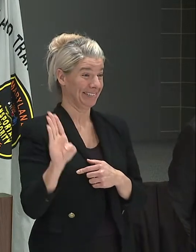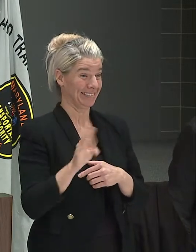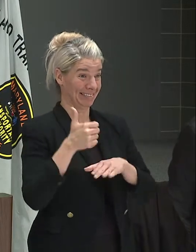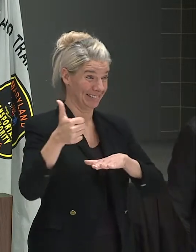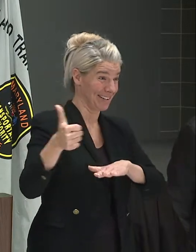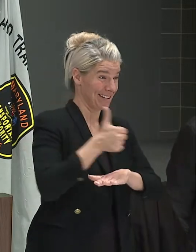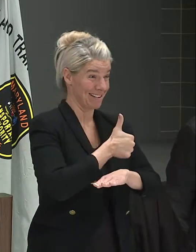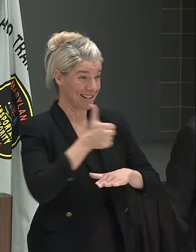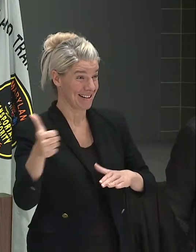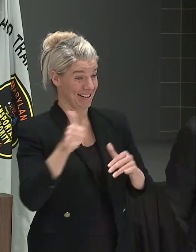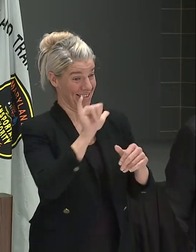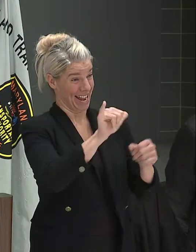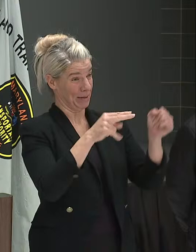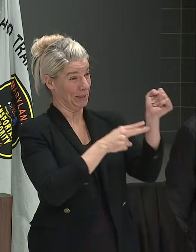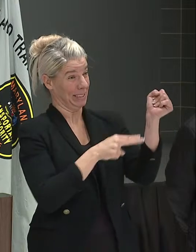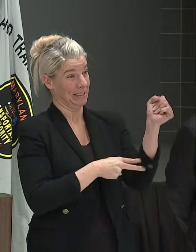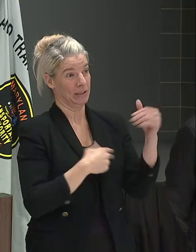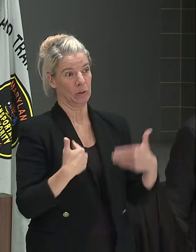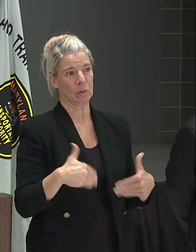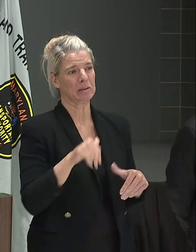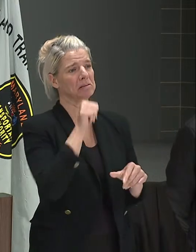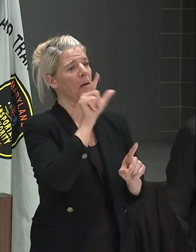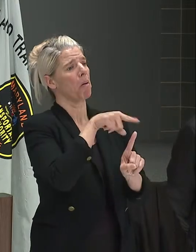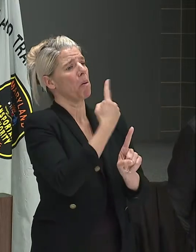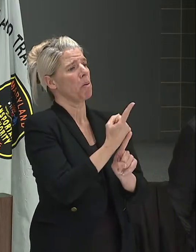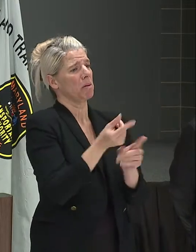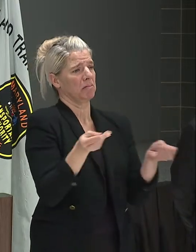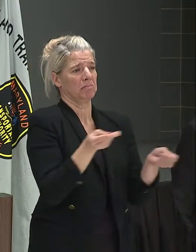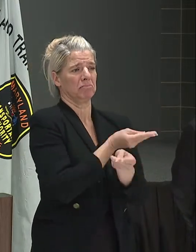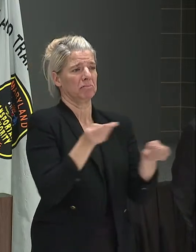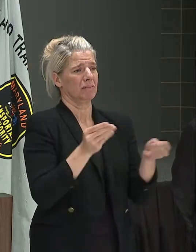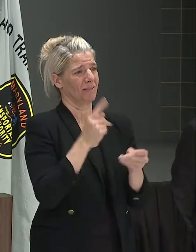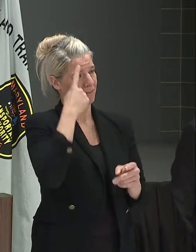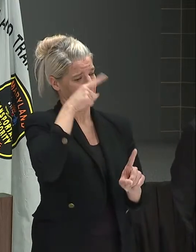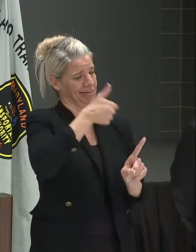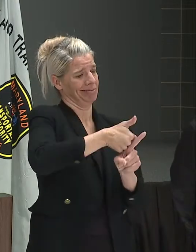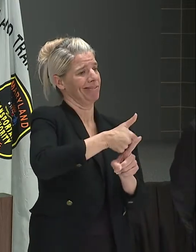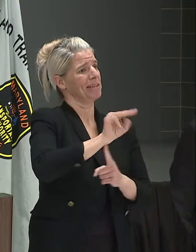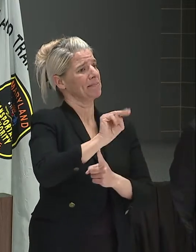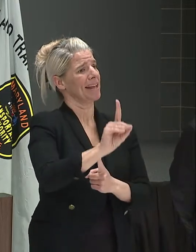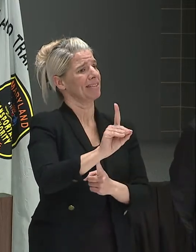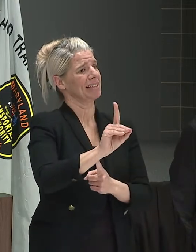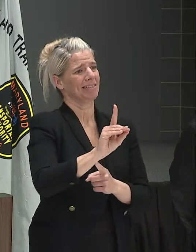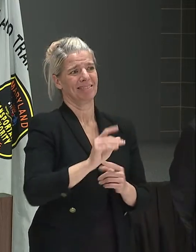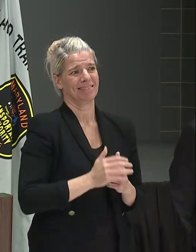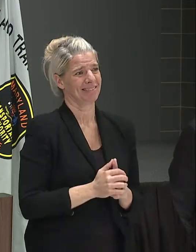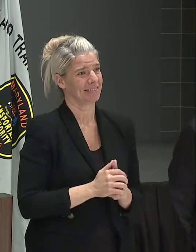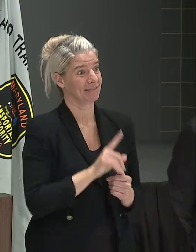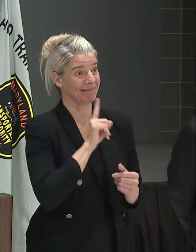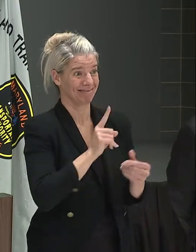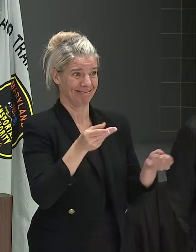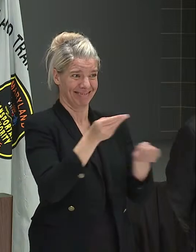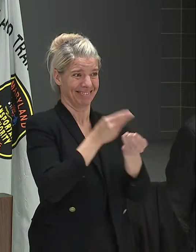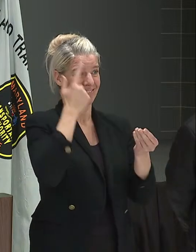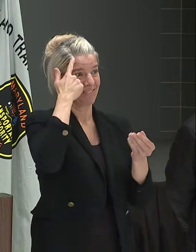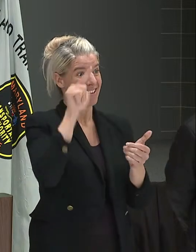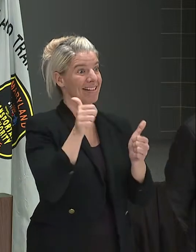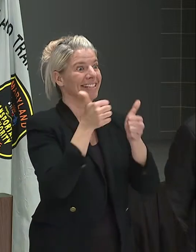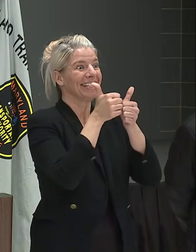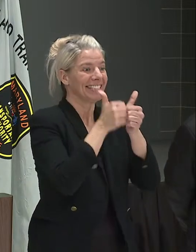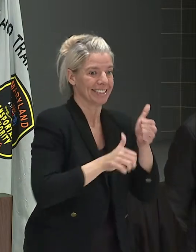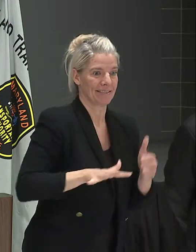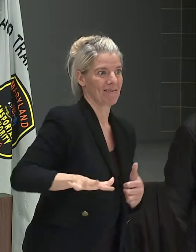Scott Key Bridge, and that is not just commerce for Maryland. That is commerce for every single part of this